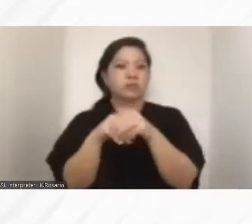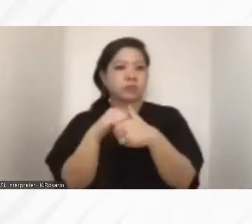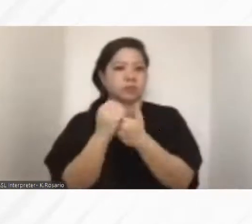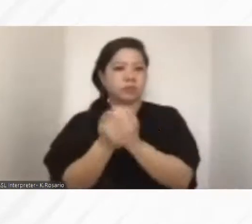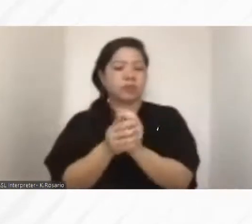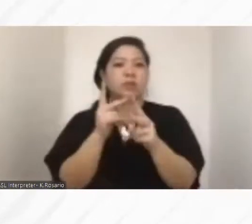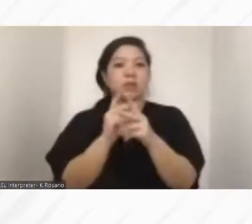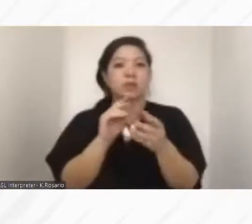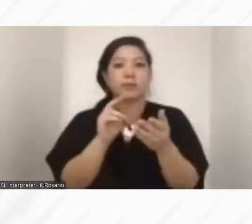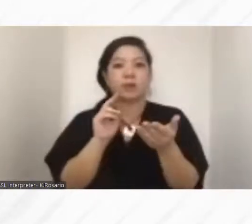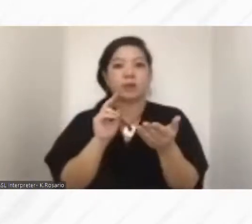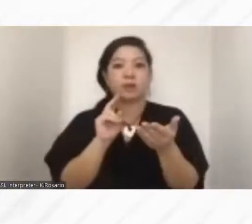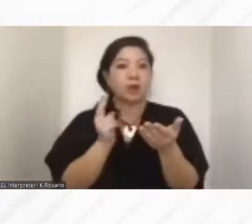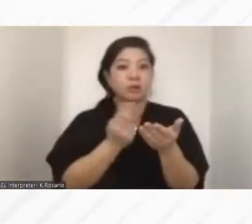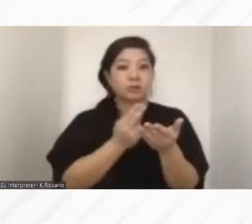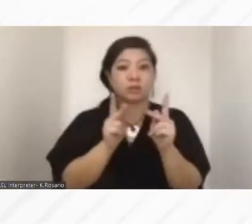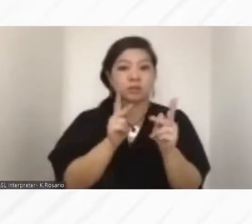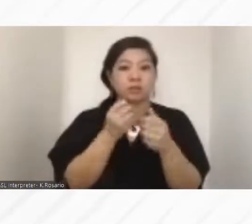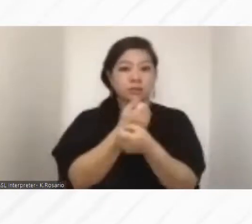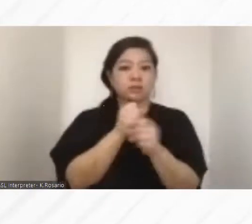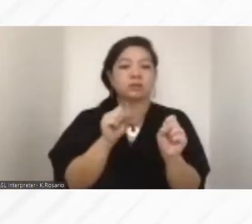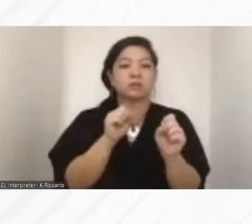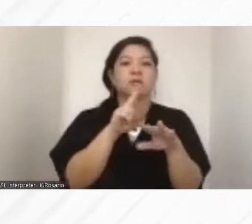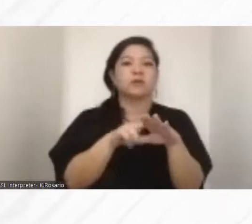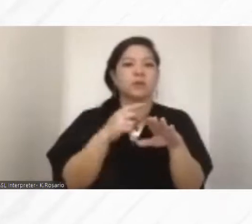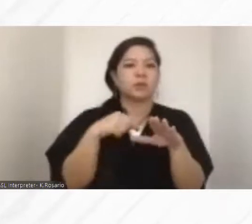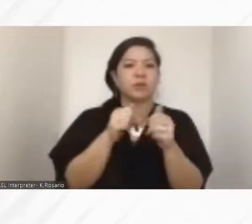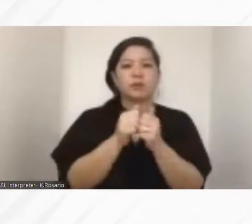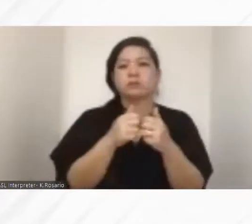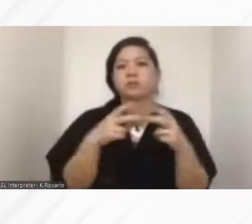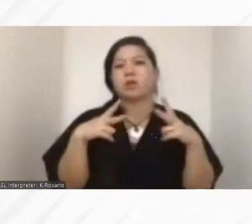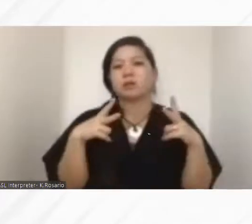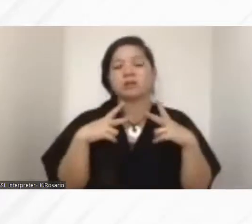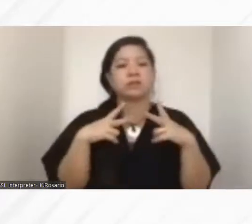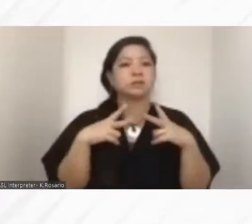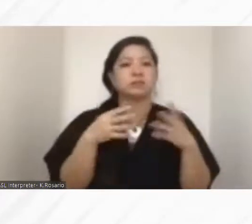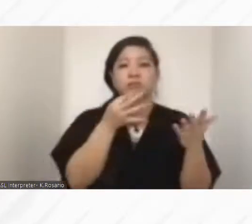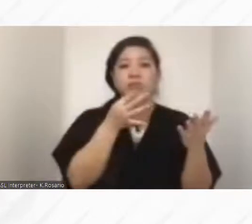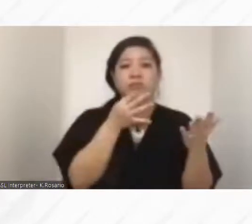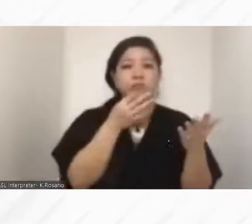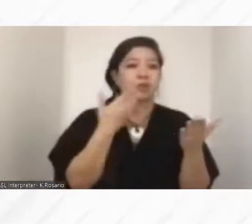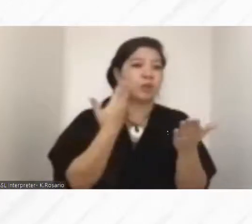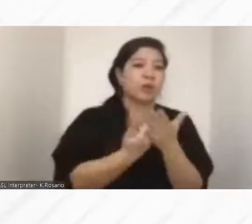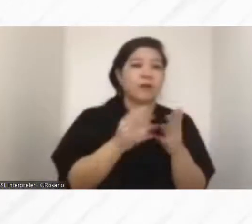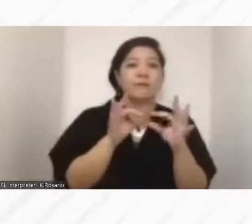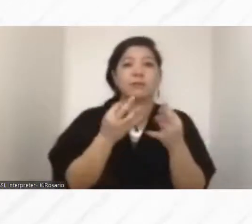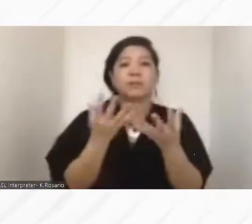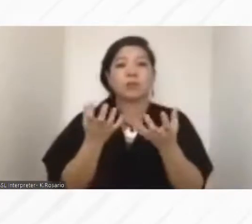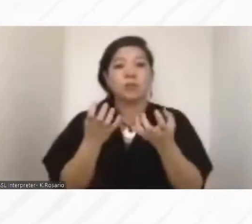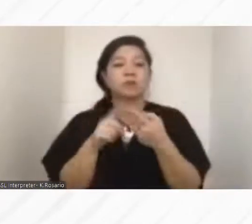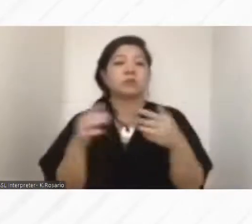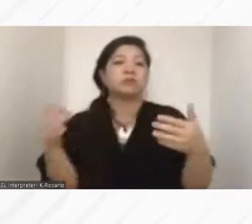other safe. And of course, you know, with the holidays coming up, it's families want to embrace